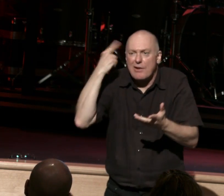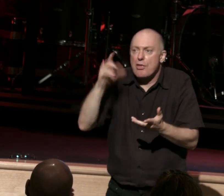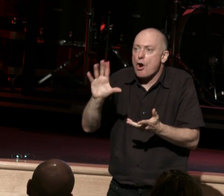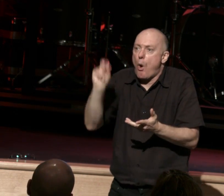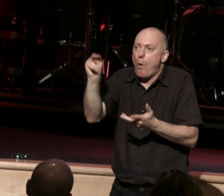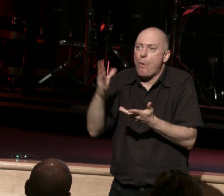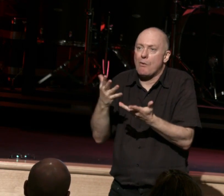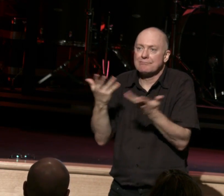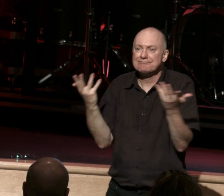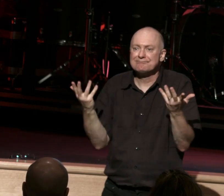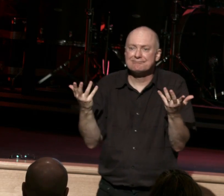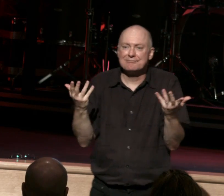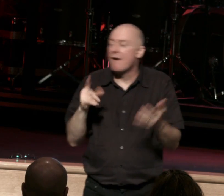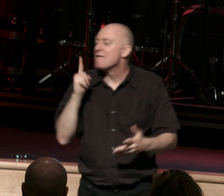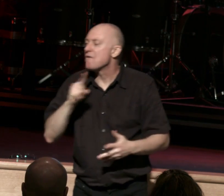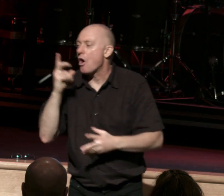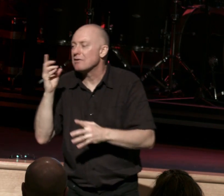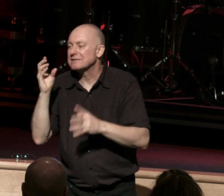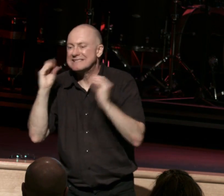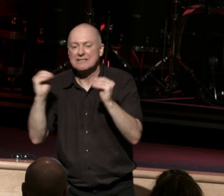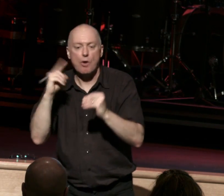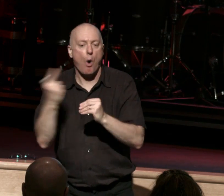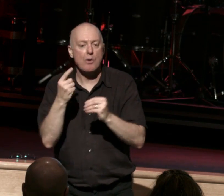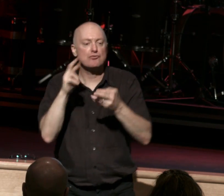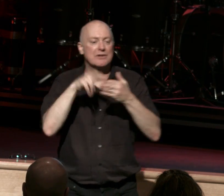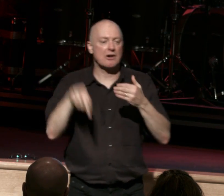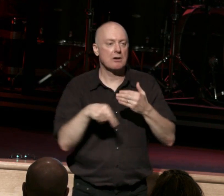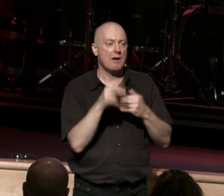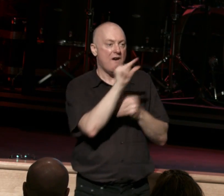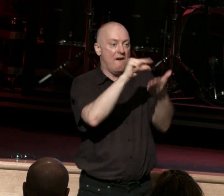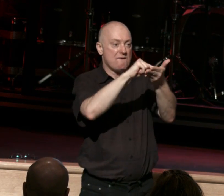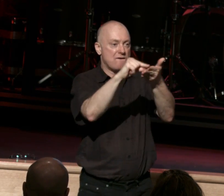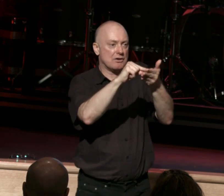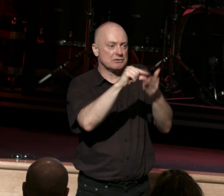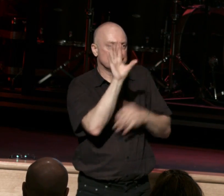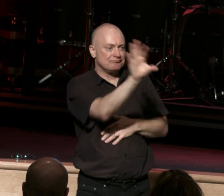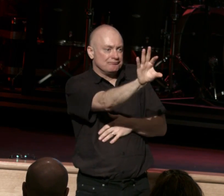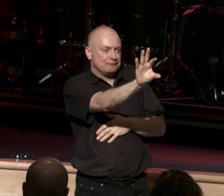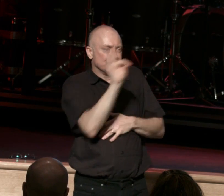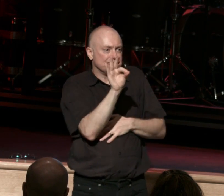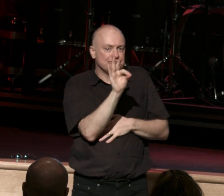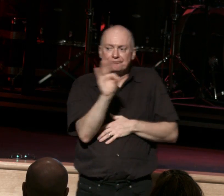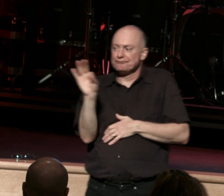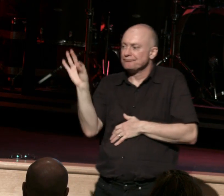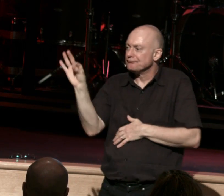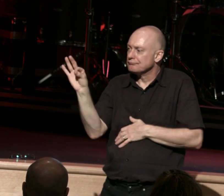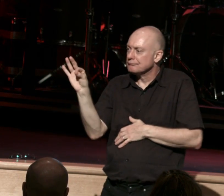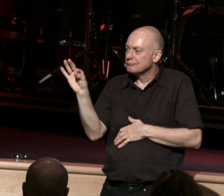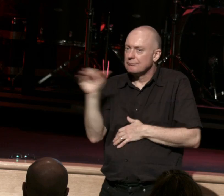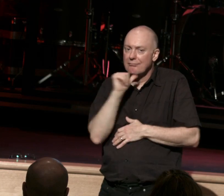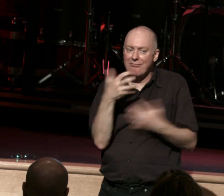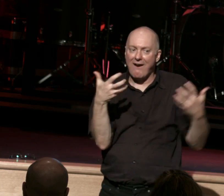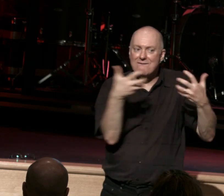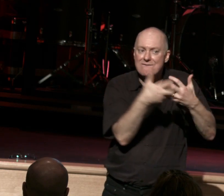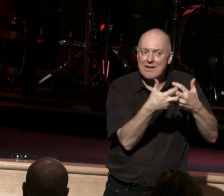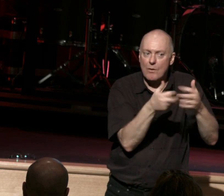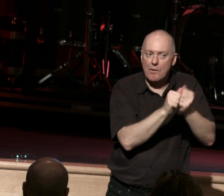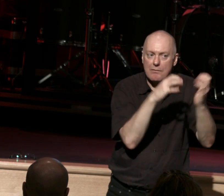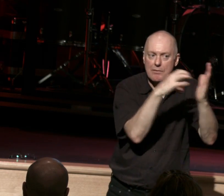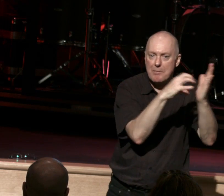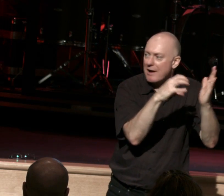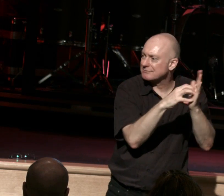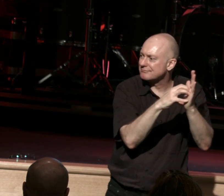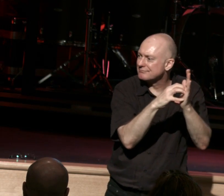own whatever it is. That's what false teaching almost always results from. A verse that has failed to be dealt with effectiveness and